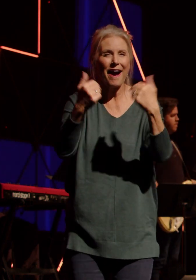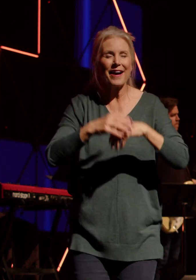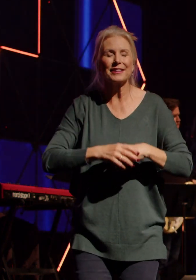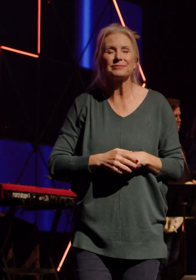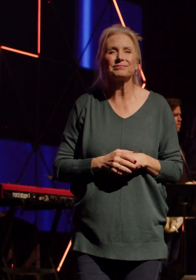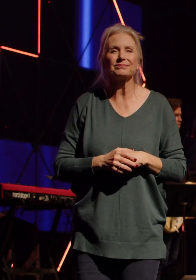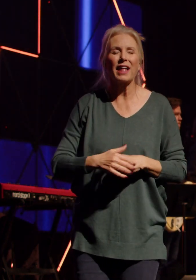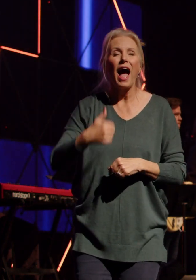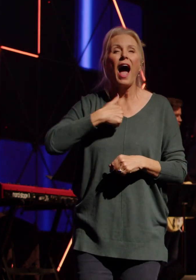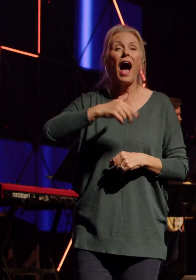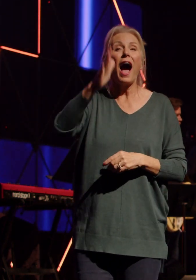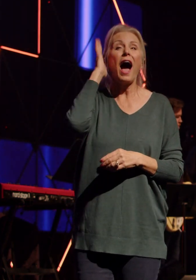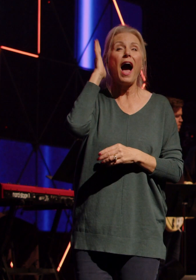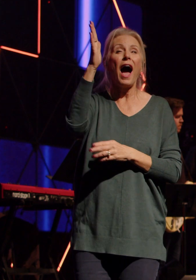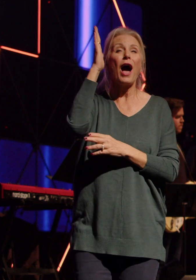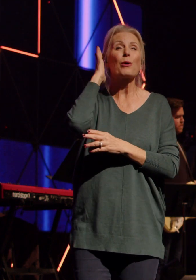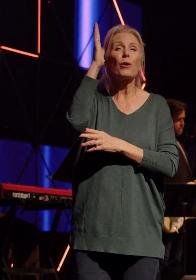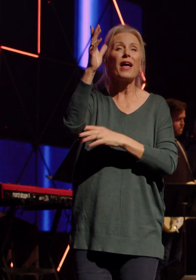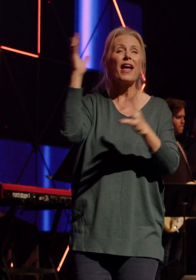I raise a